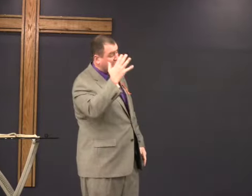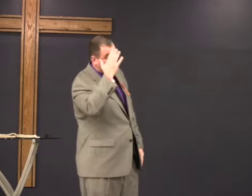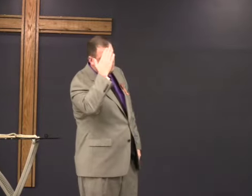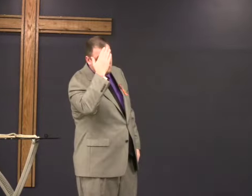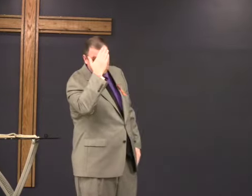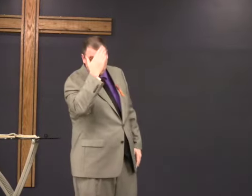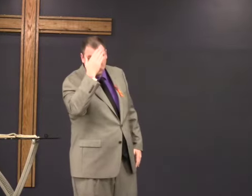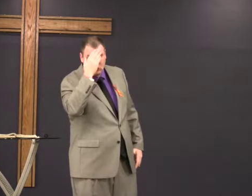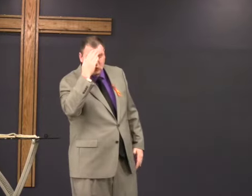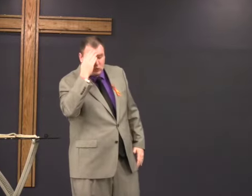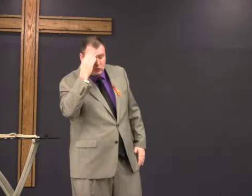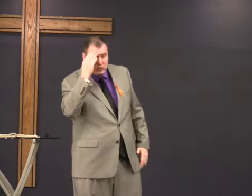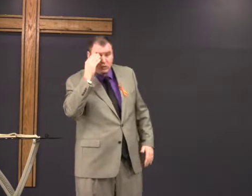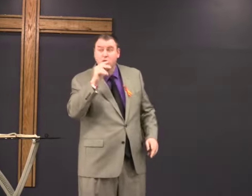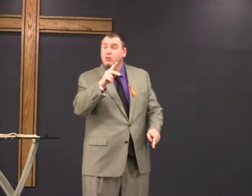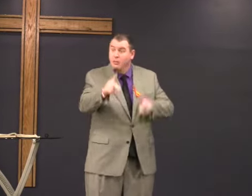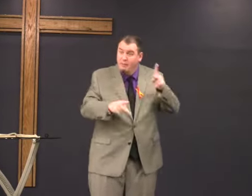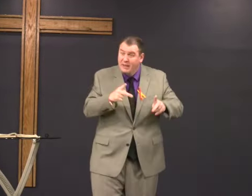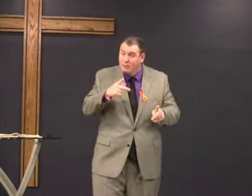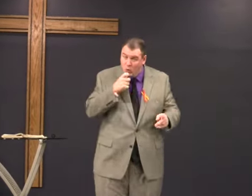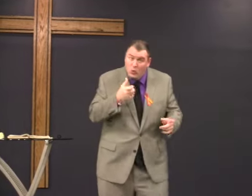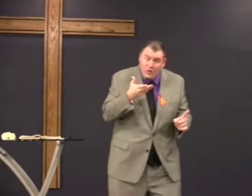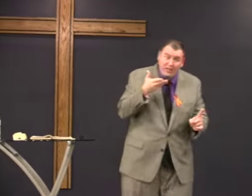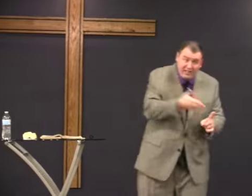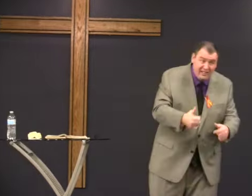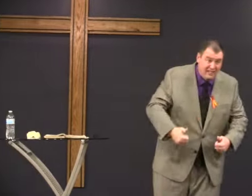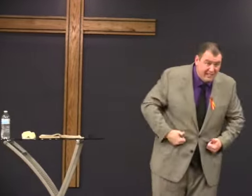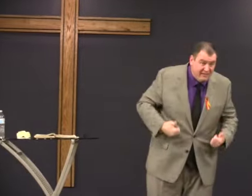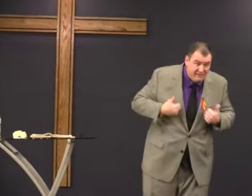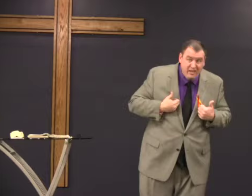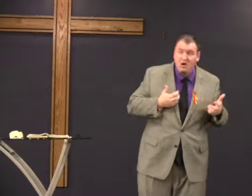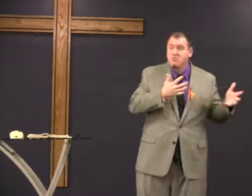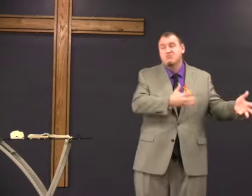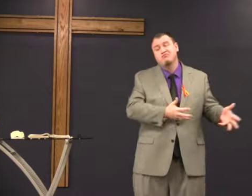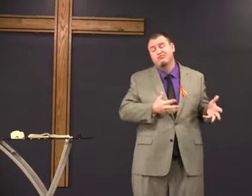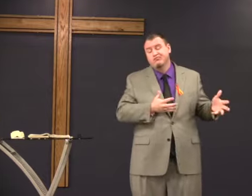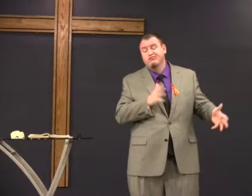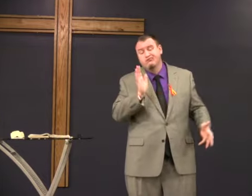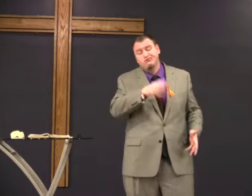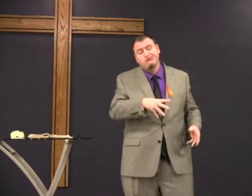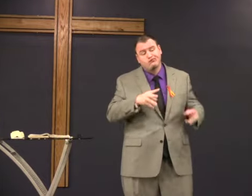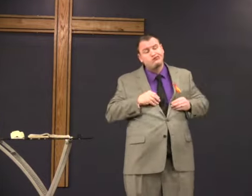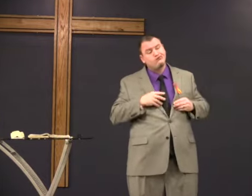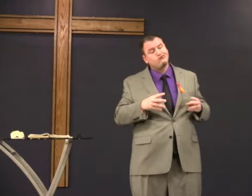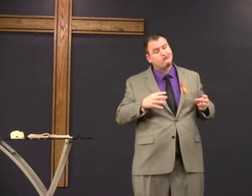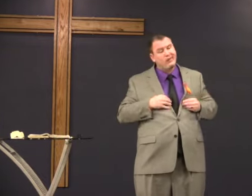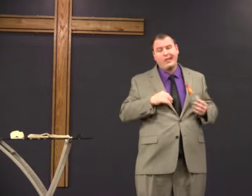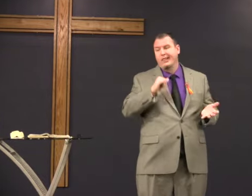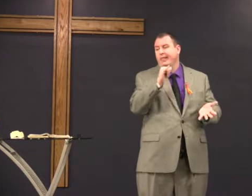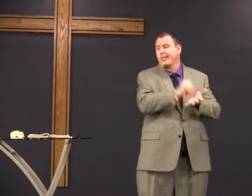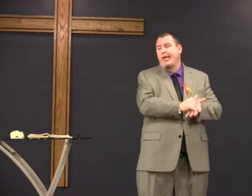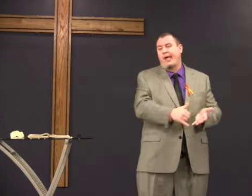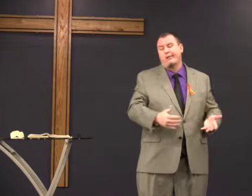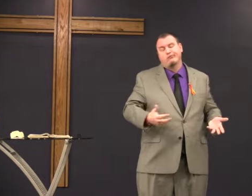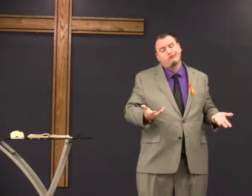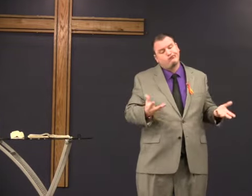he was committed. Even after he saw that this was going to be a huge job, and all the people who lived there just accepted